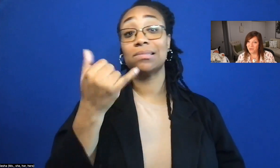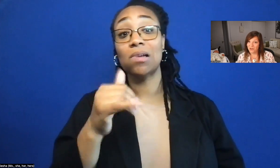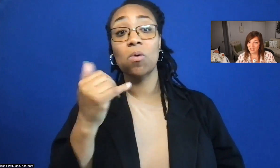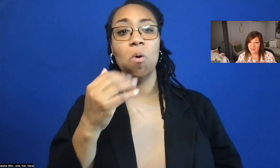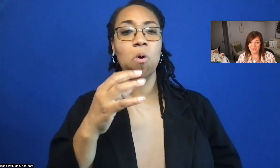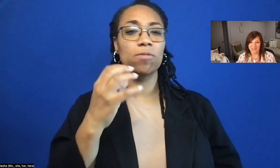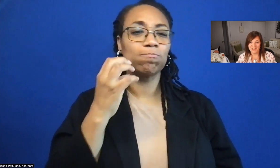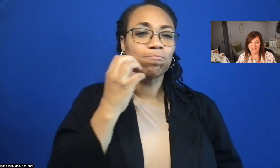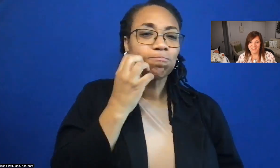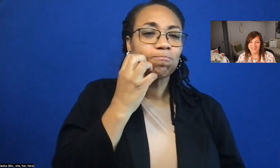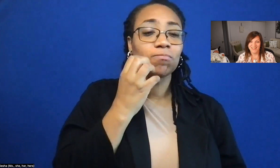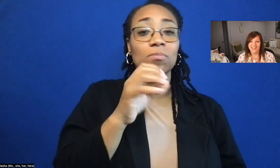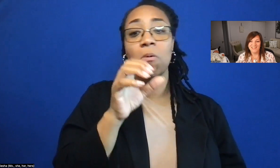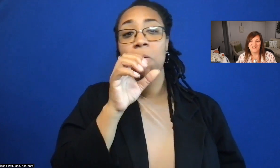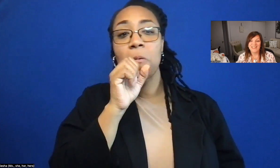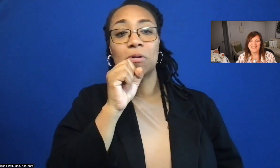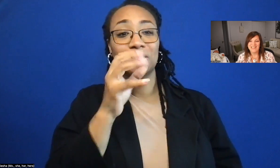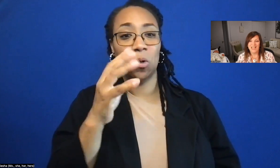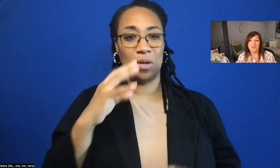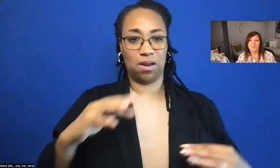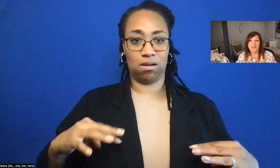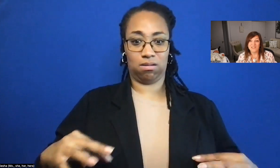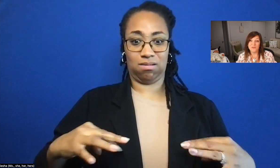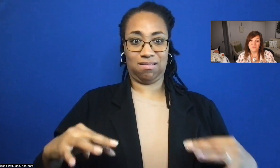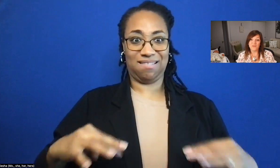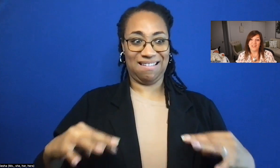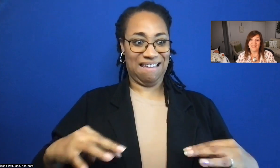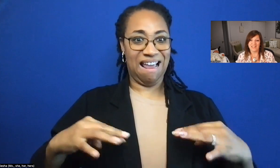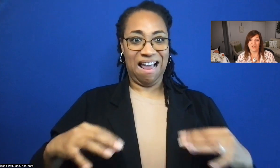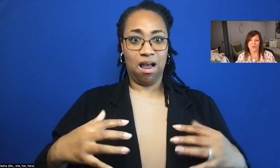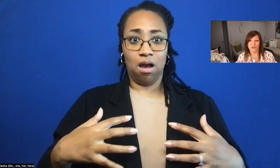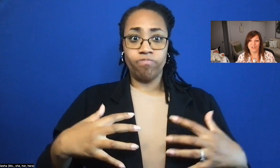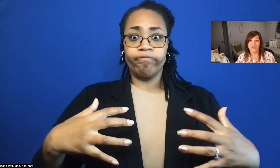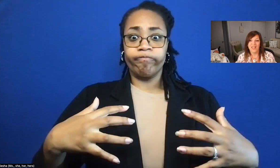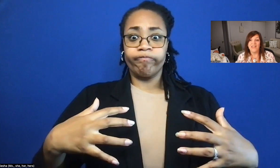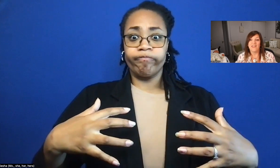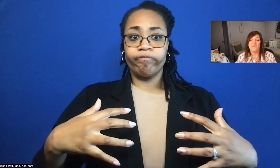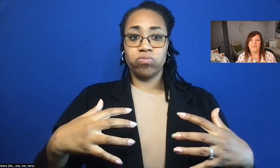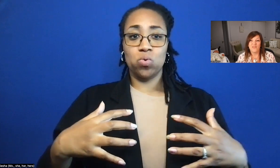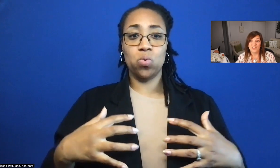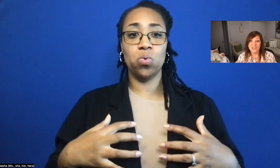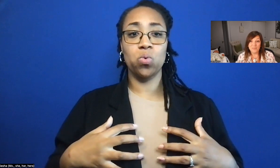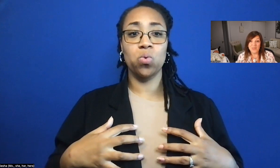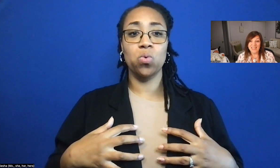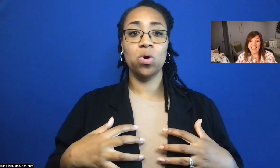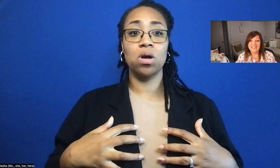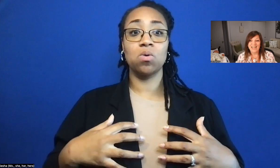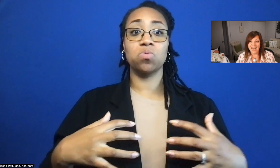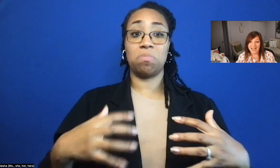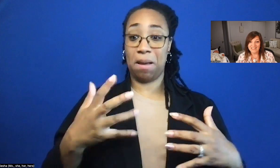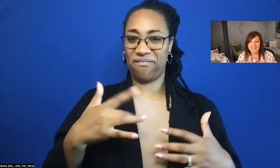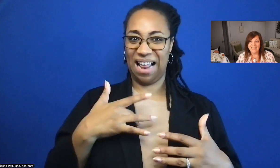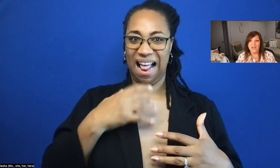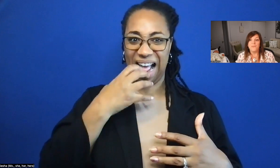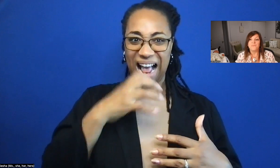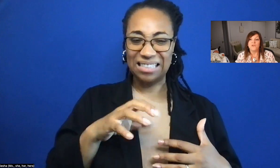or creamy orange. During this time, your breasts will fill and engorge. They may feel lumpy and